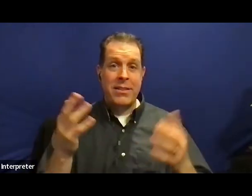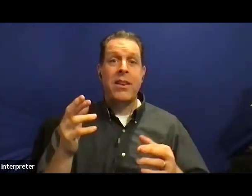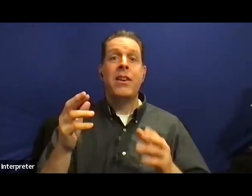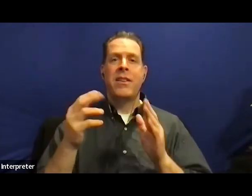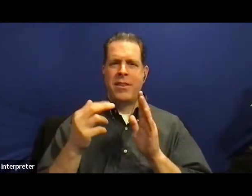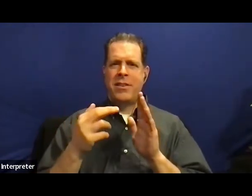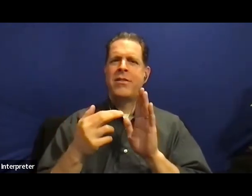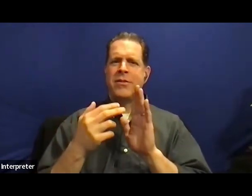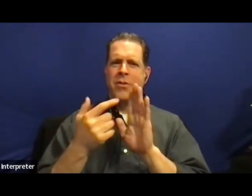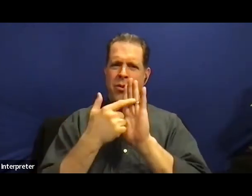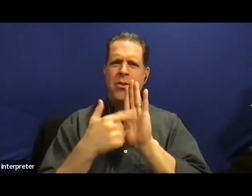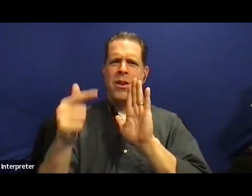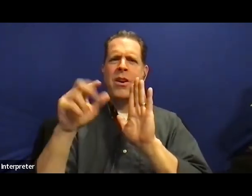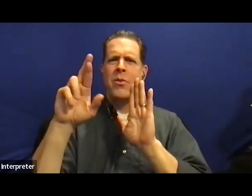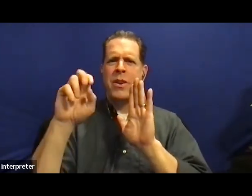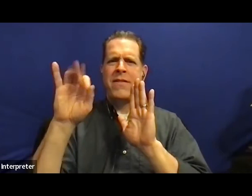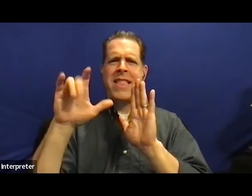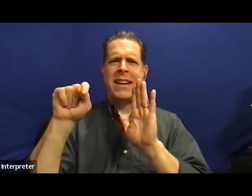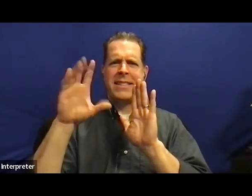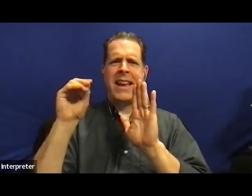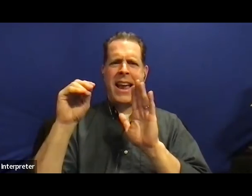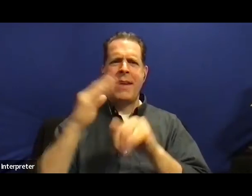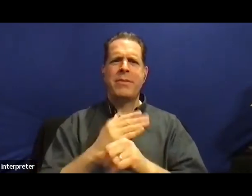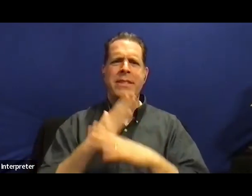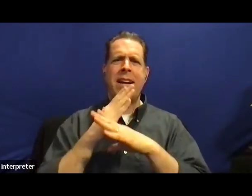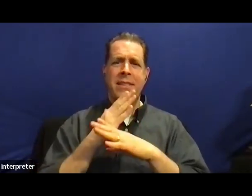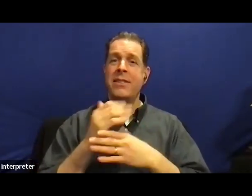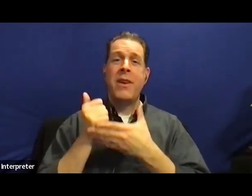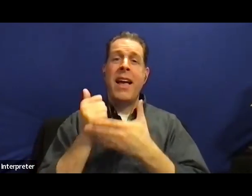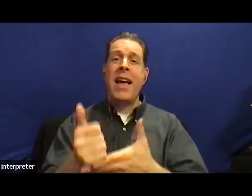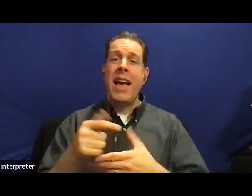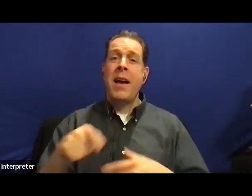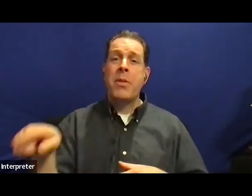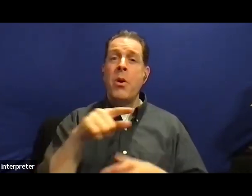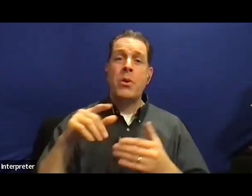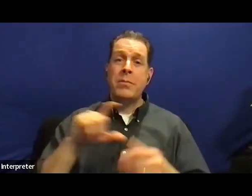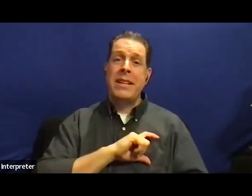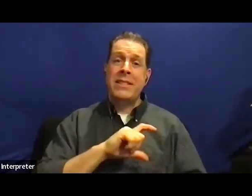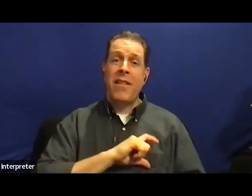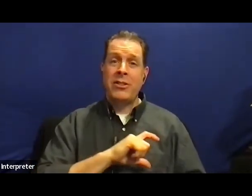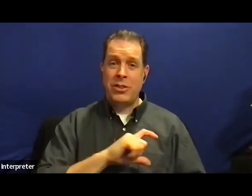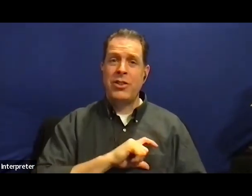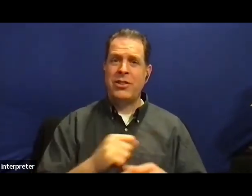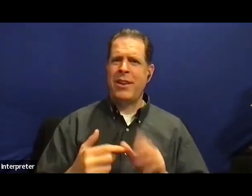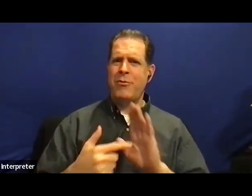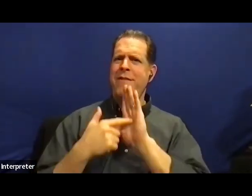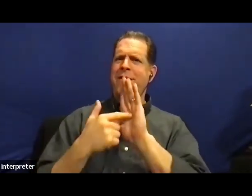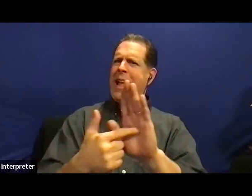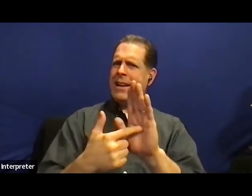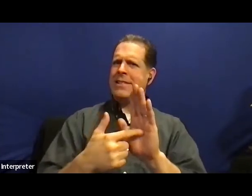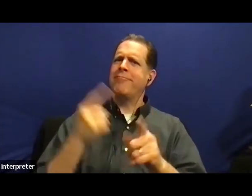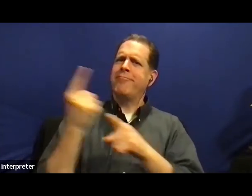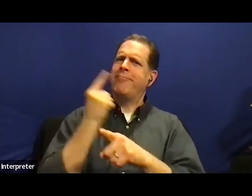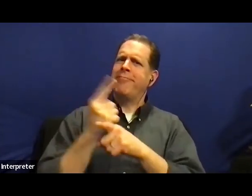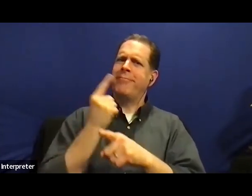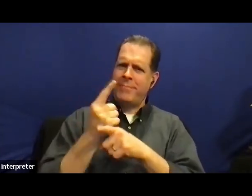Protect, a recruitment effort to attract new officers who reflect Tacoma and officers who will